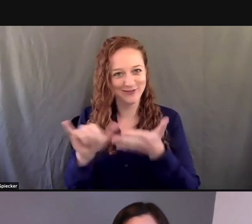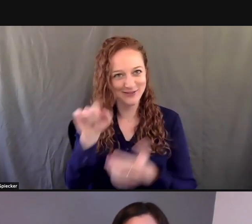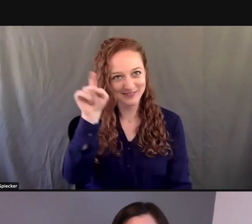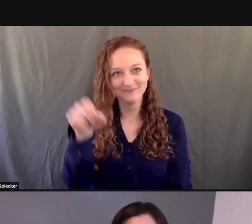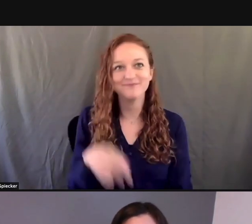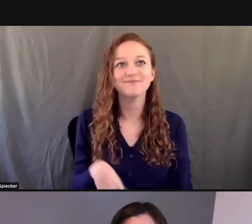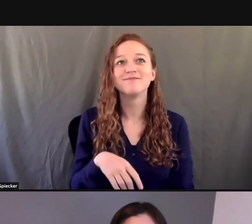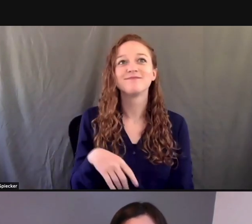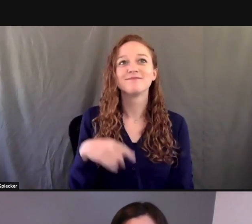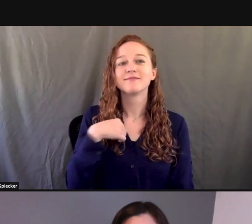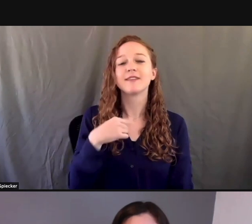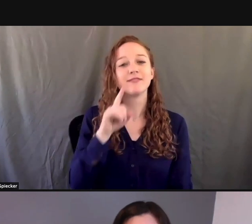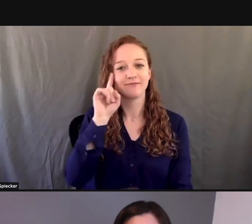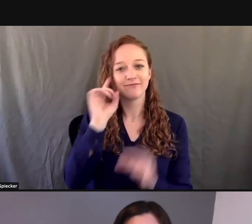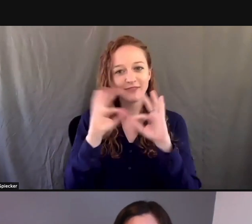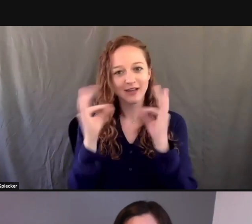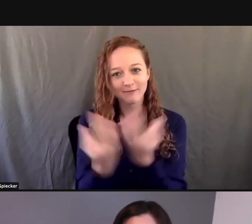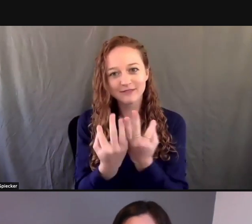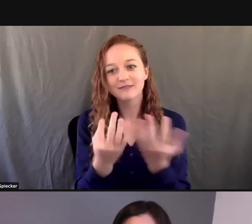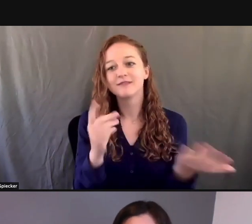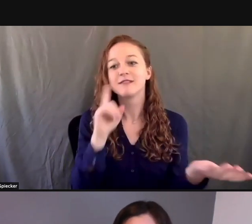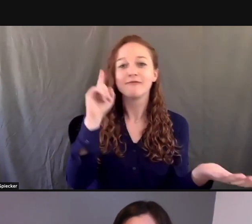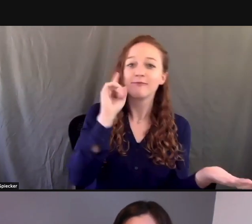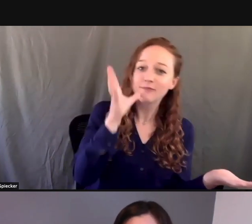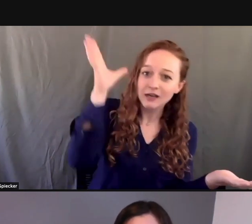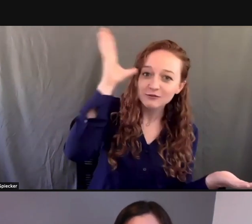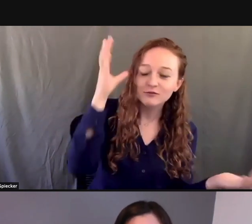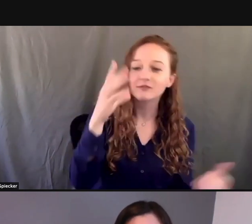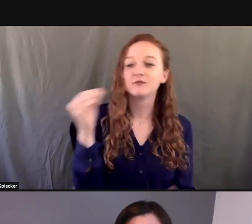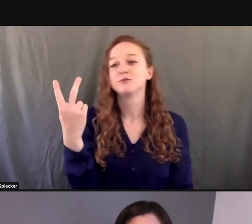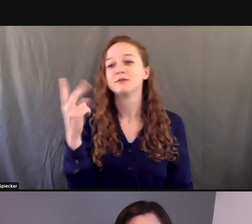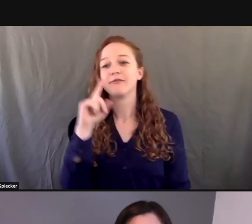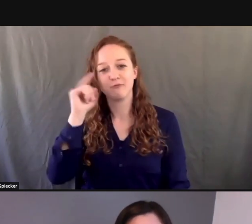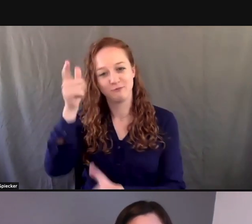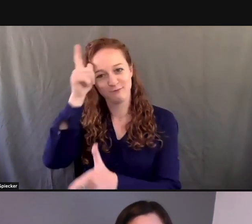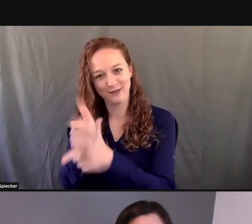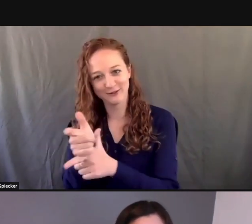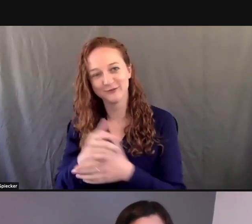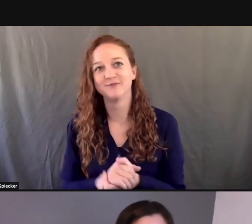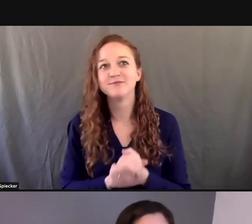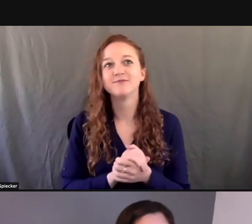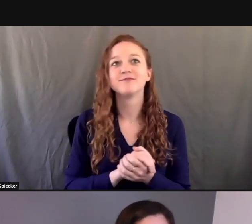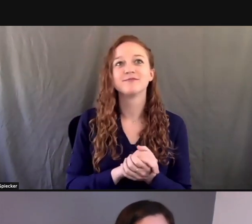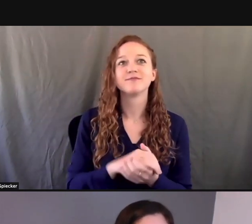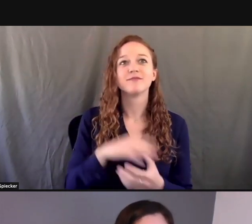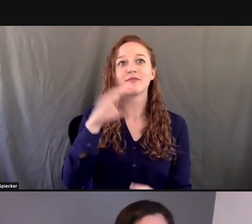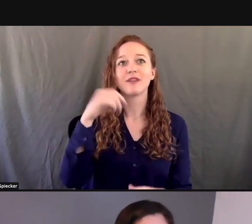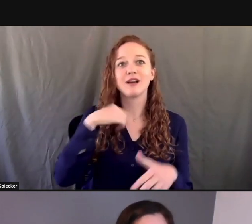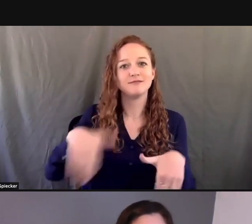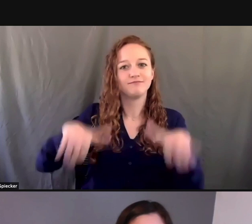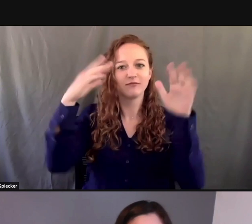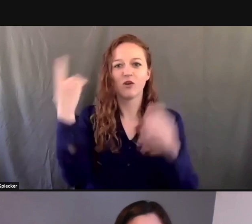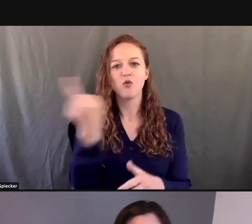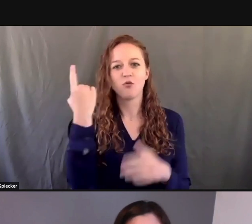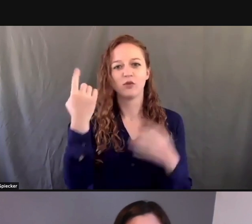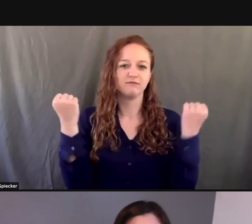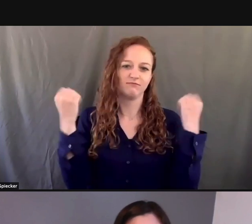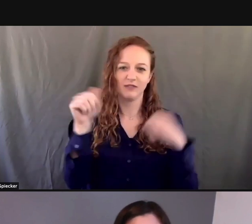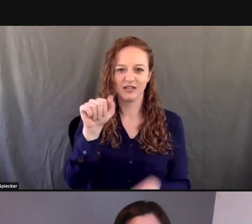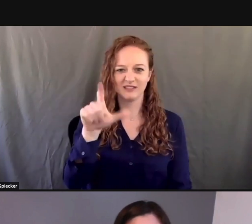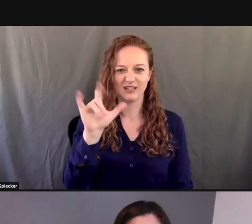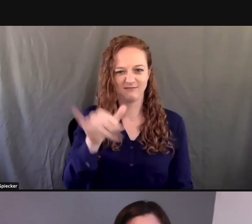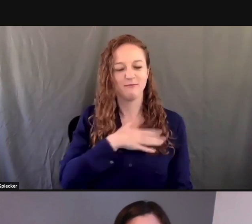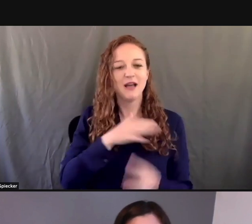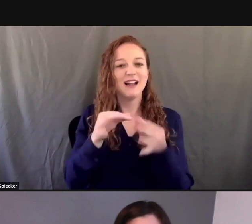I also love to stay indoors. I like to do arts and crafts, things that involve working with my hands,